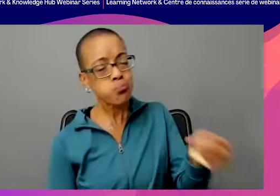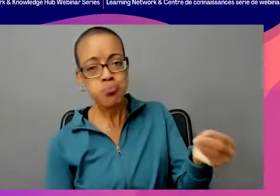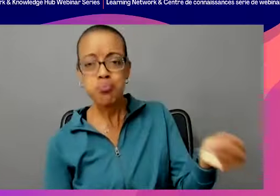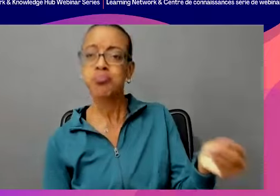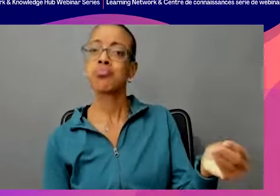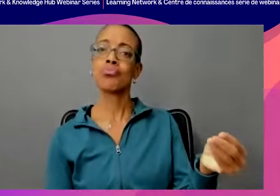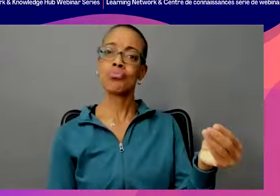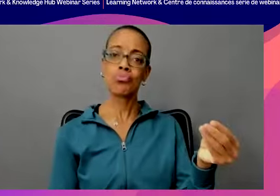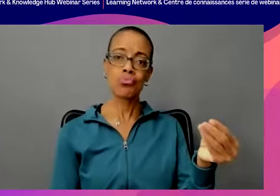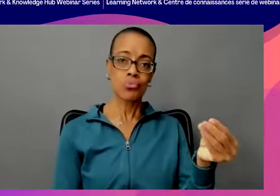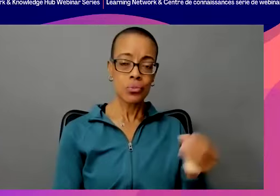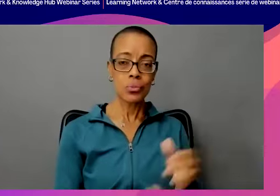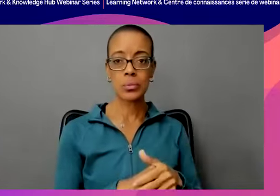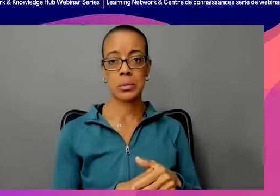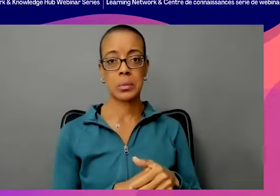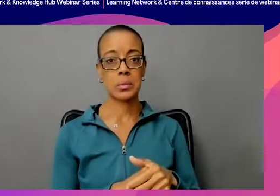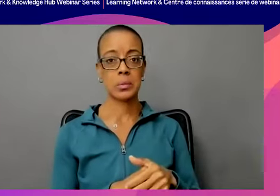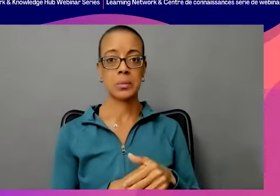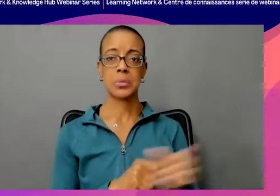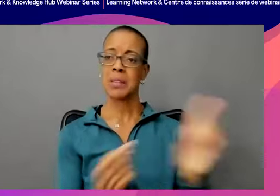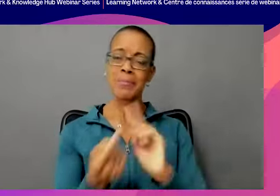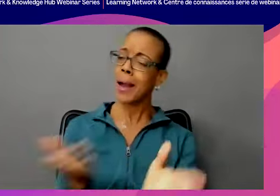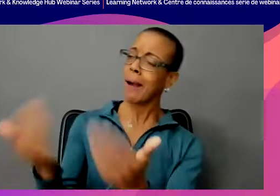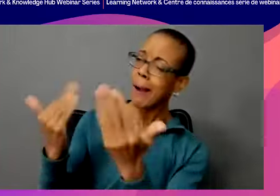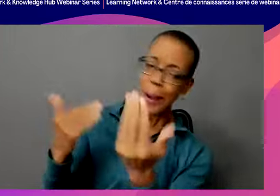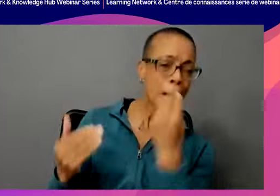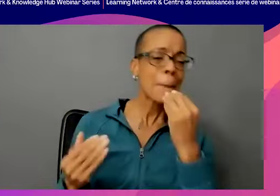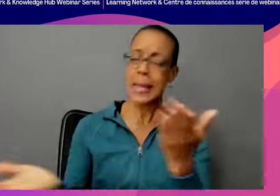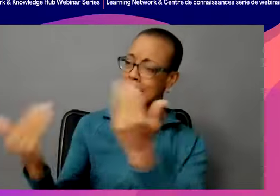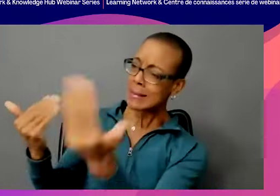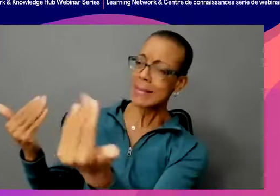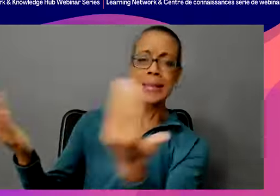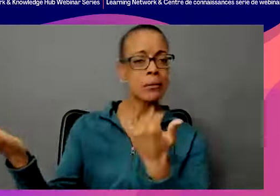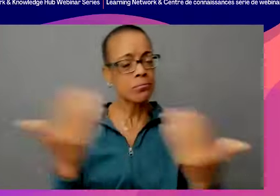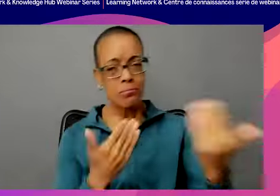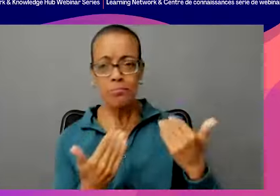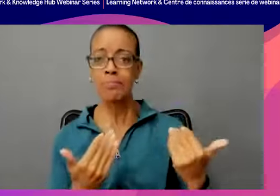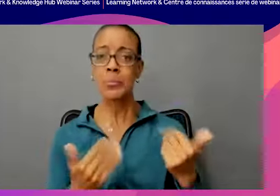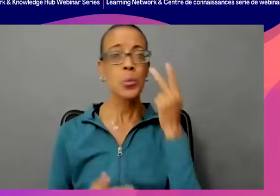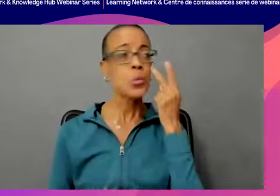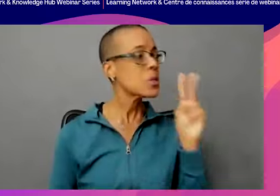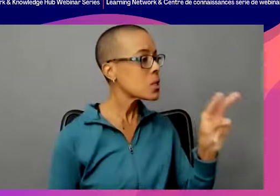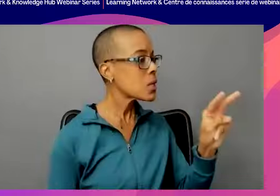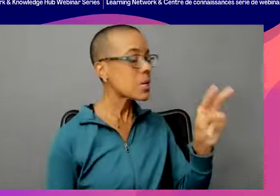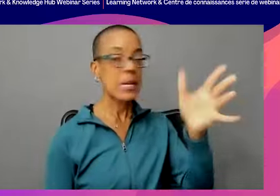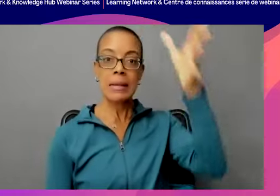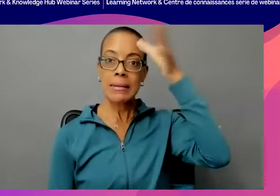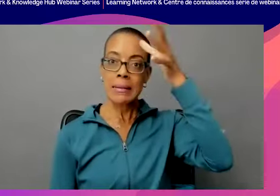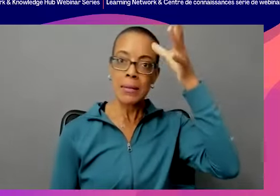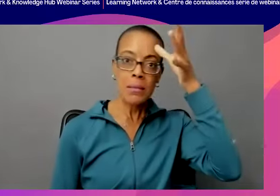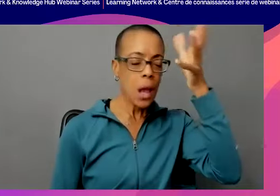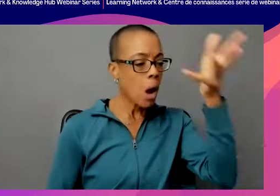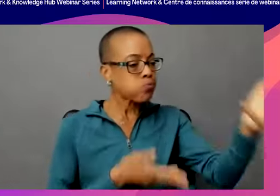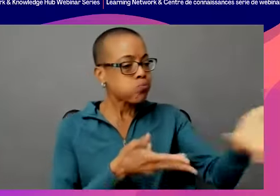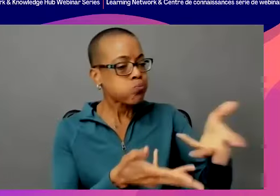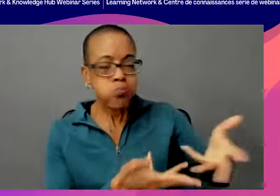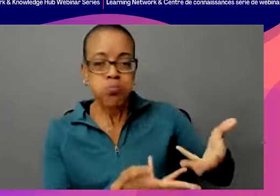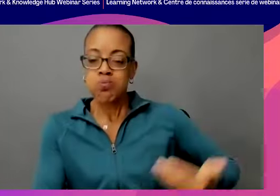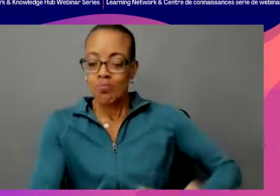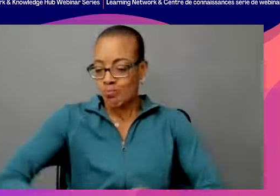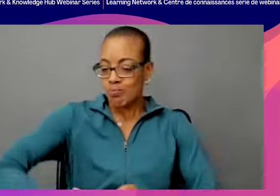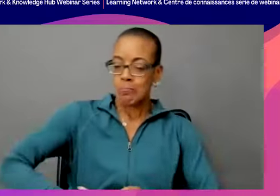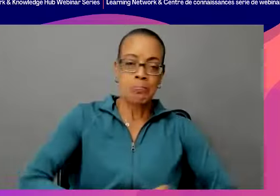as they walk by. They'd grab people and say, "Come and eat." And you'd walk by and you'd look and you'd see dad lovingly holding that